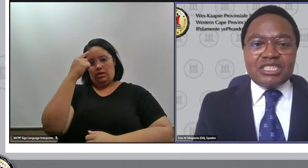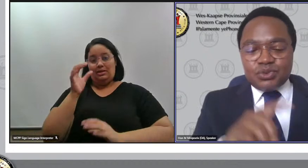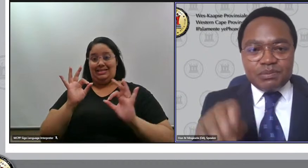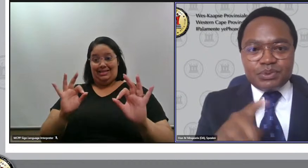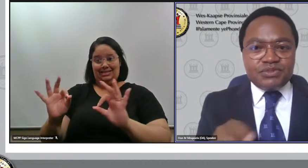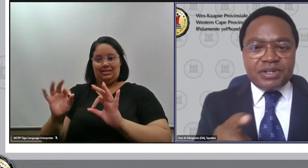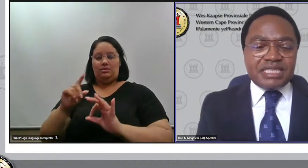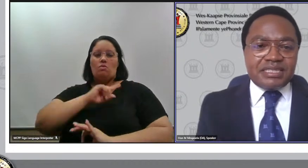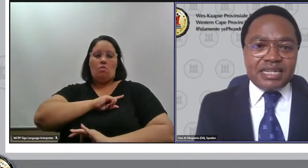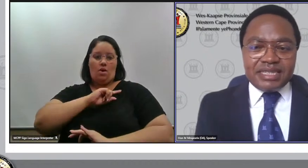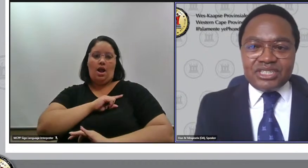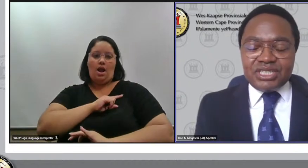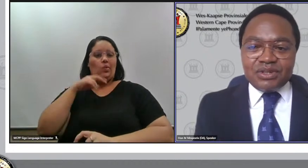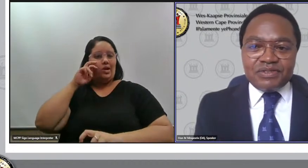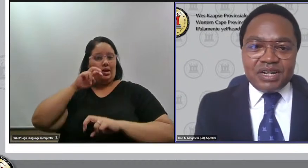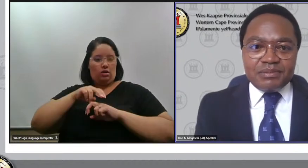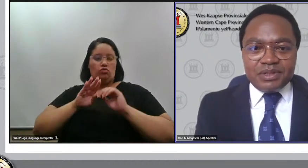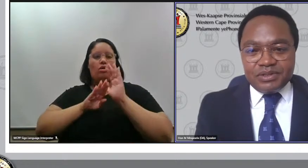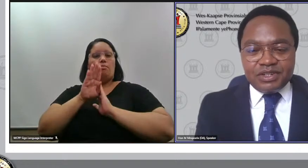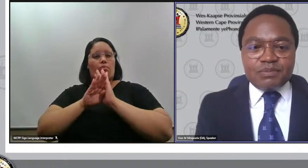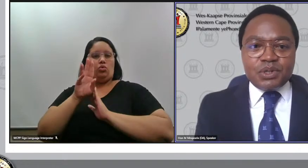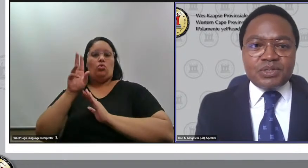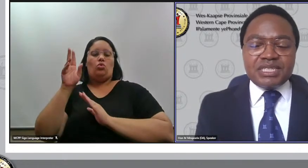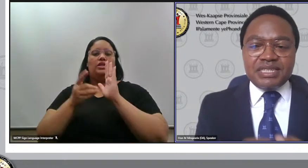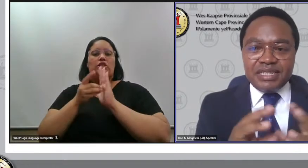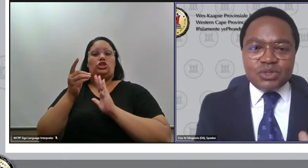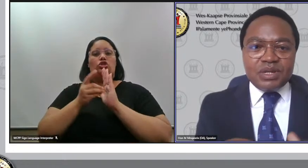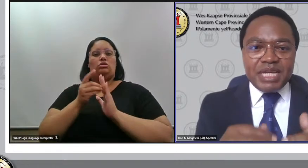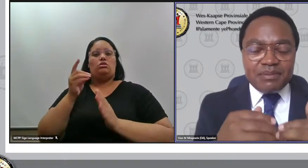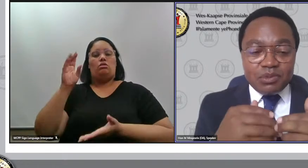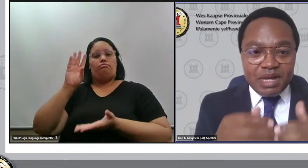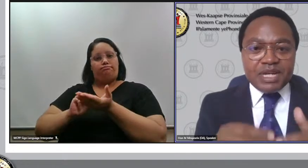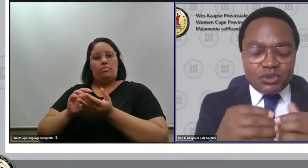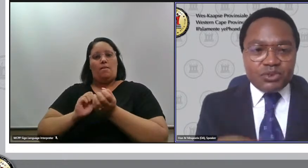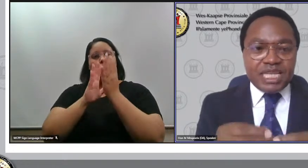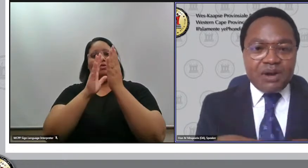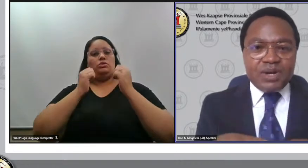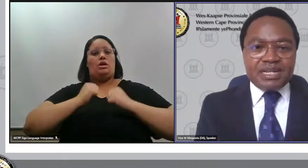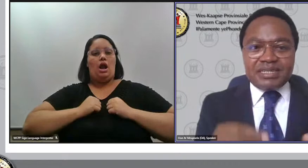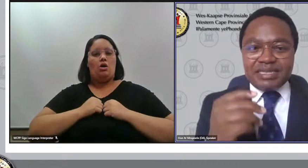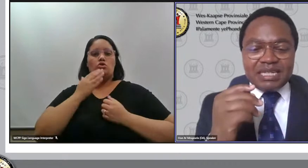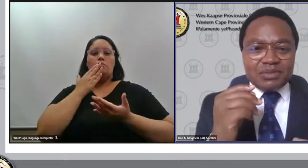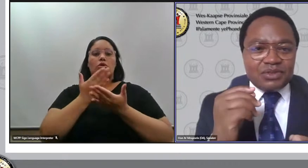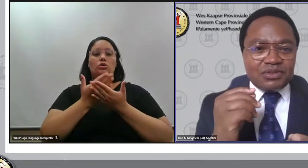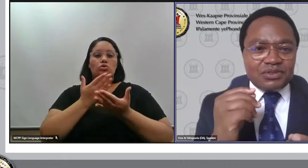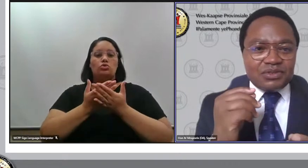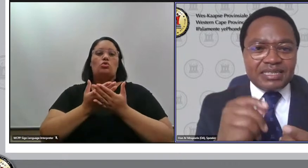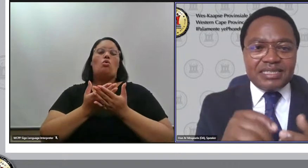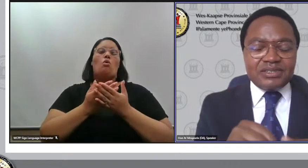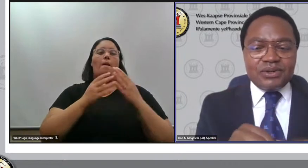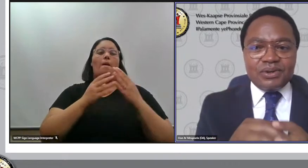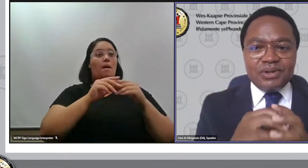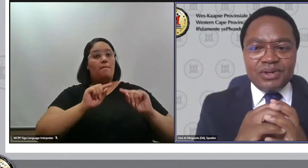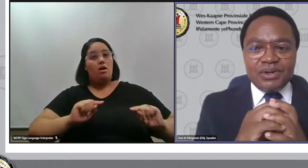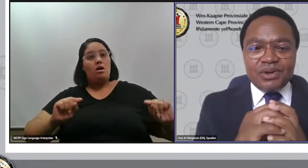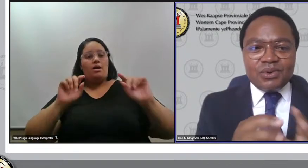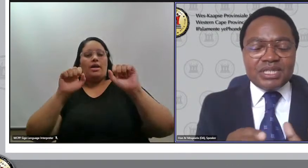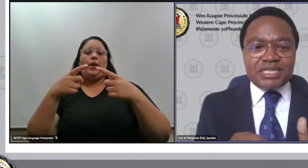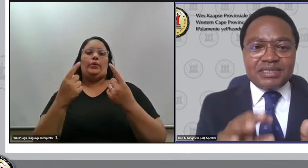that reason, to improve our digitization of our approach, to enable members to do their work in terms of getting